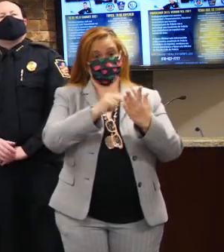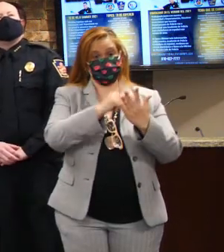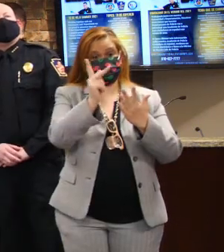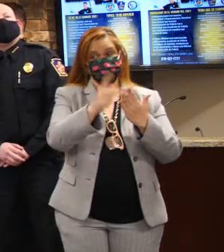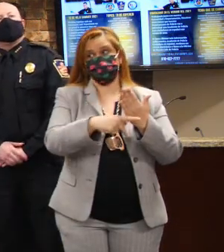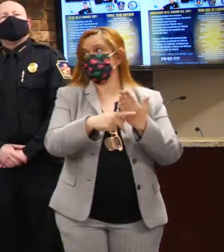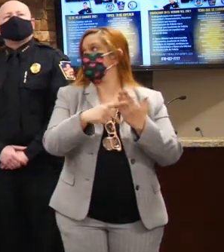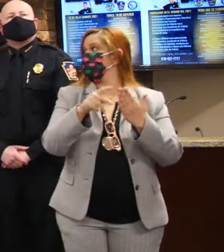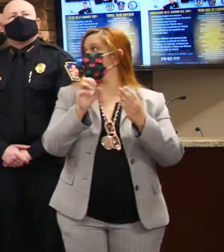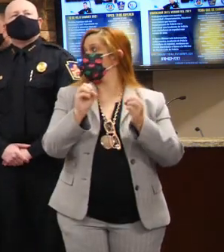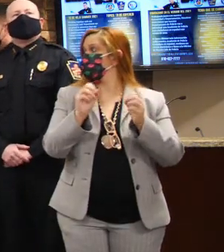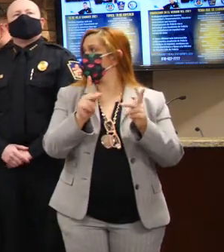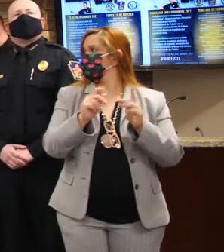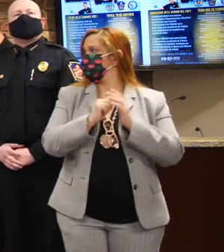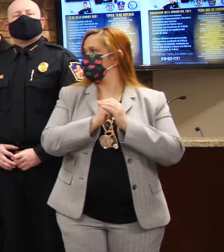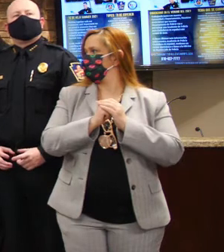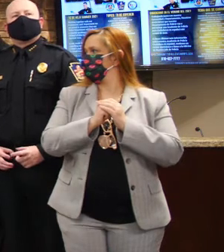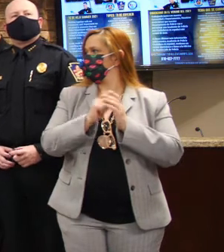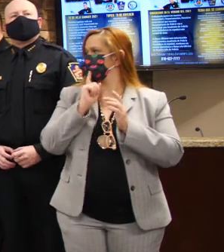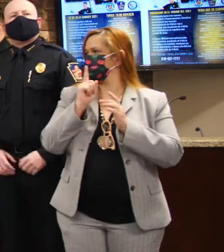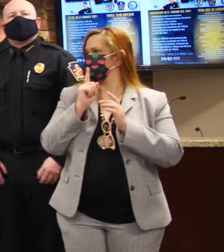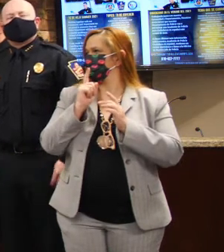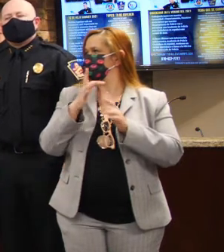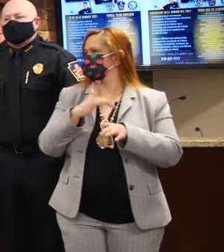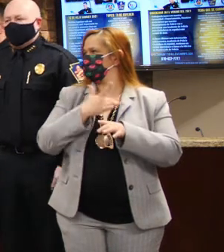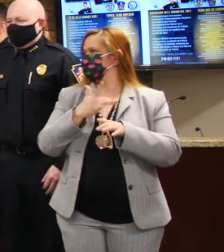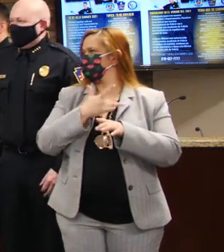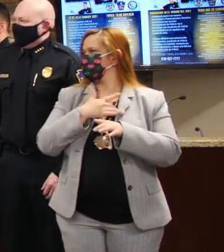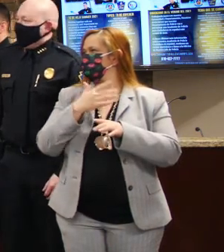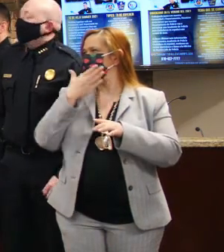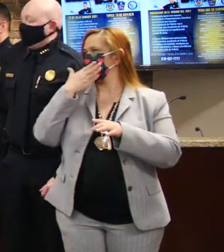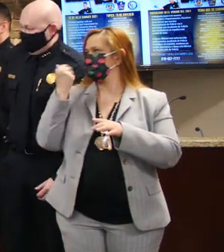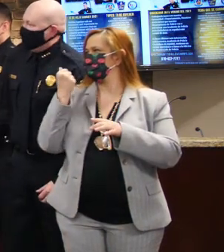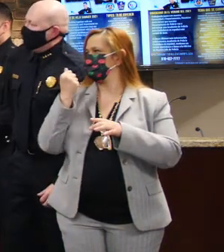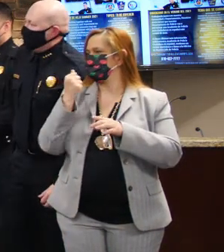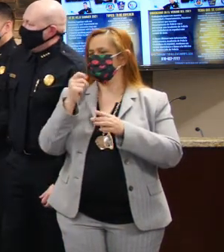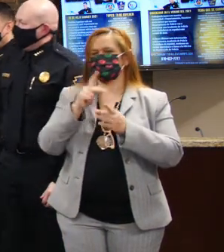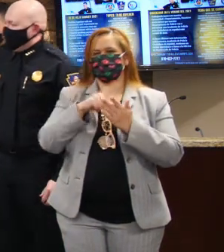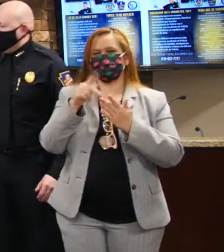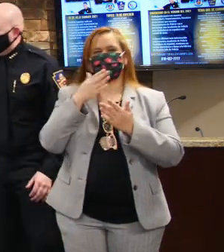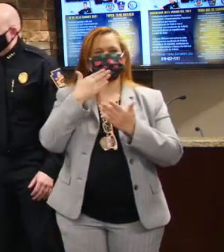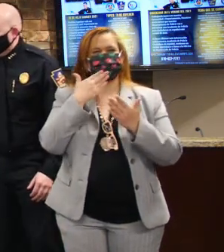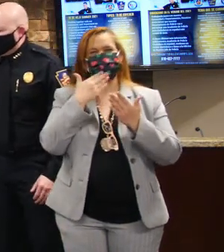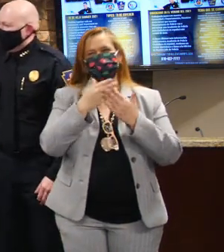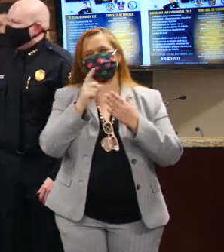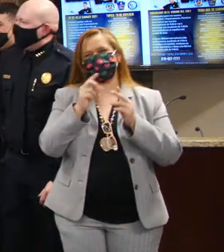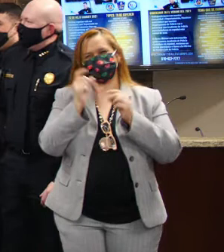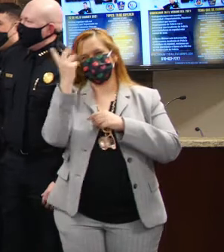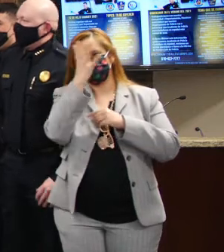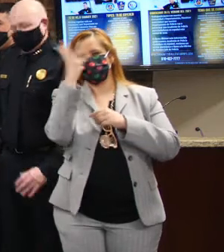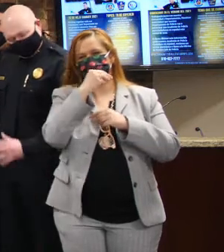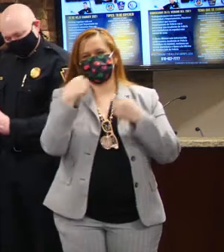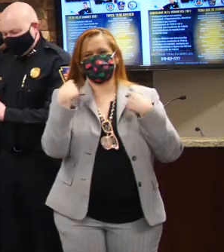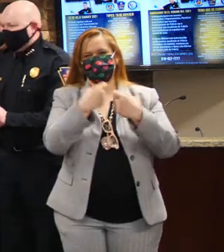about, I would say, over 20 years ago. I think I need a refresh, of course, okay? I think I'll do it in